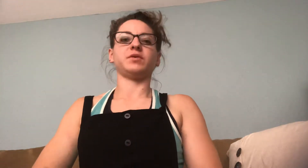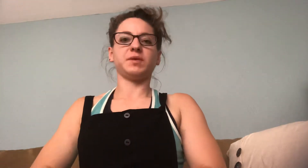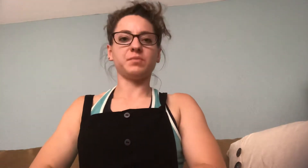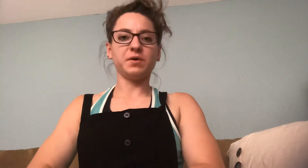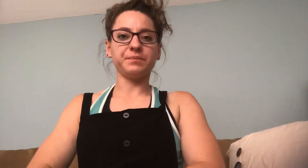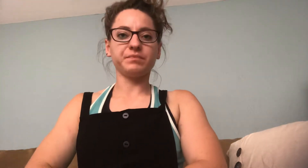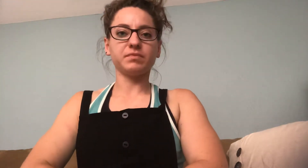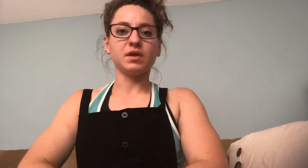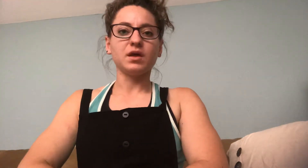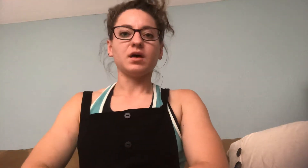different people,